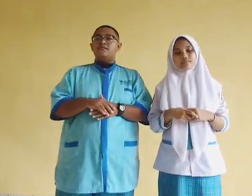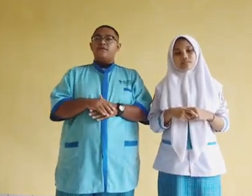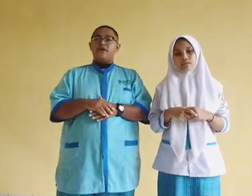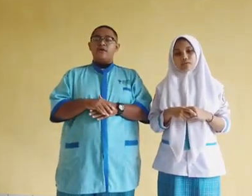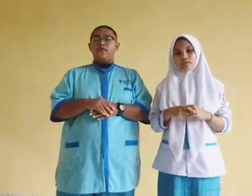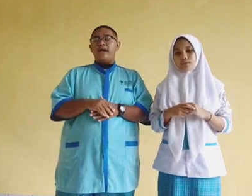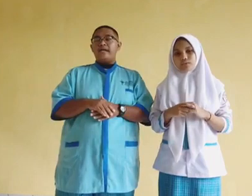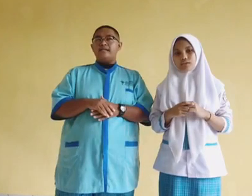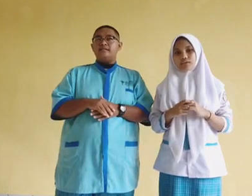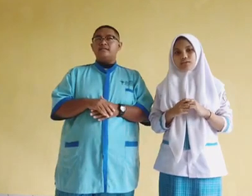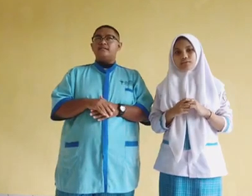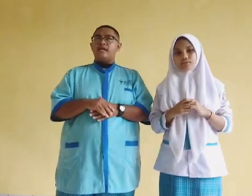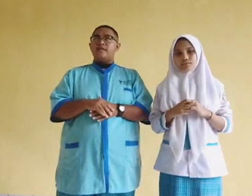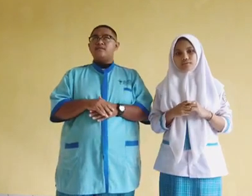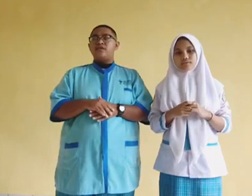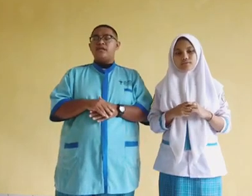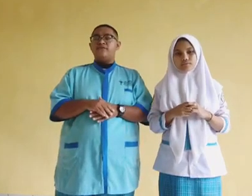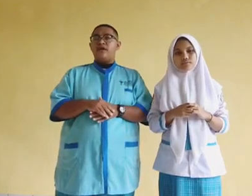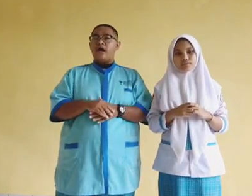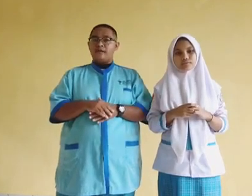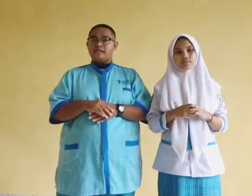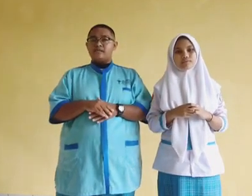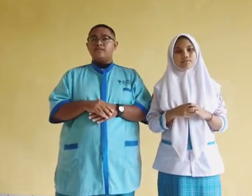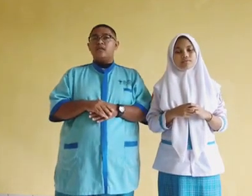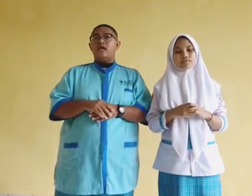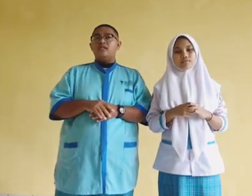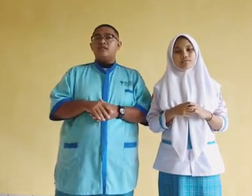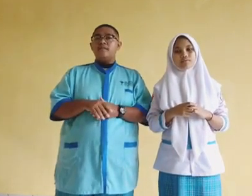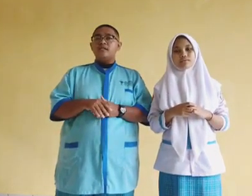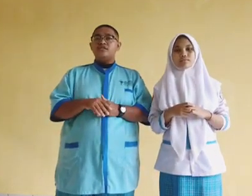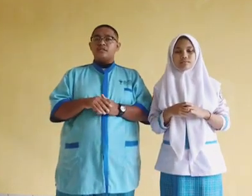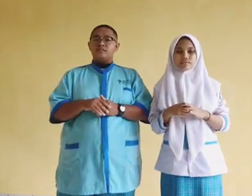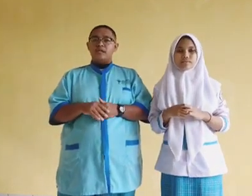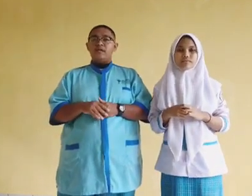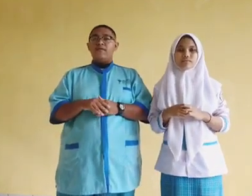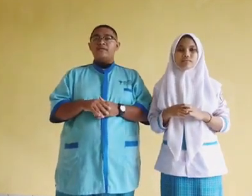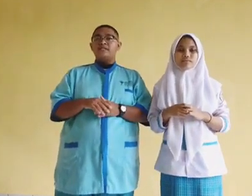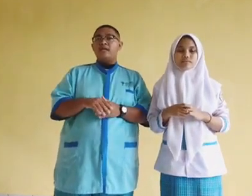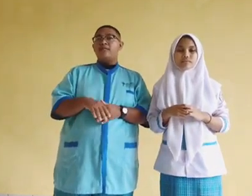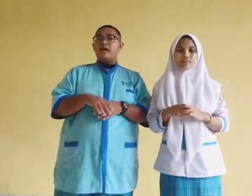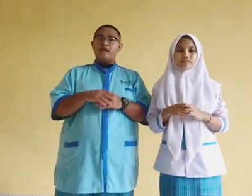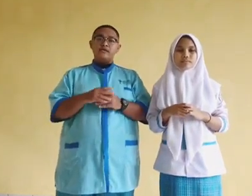for 1 times 24 hours. The chemical treatment was done by using